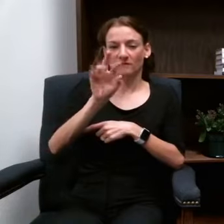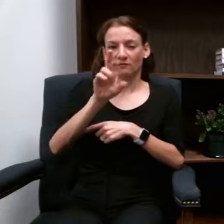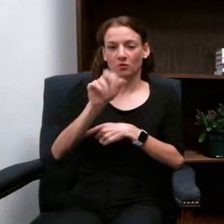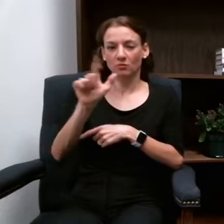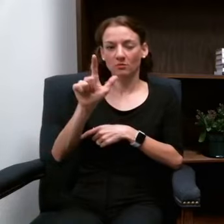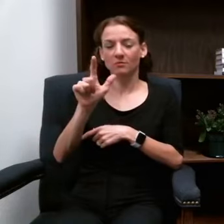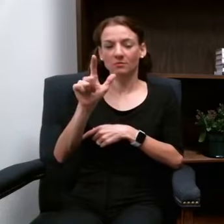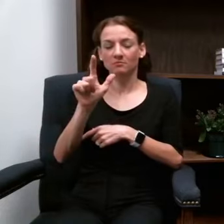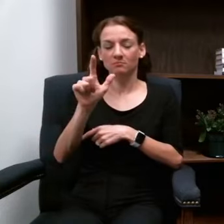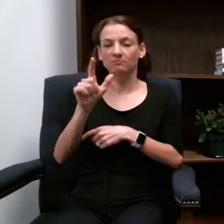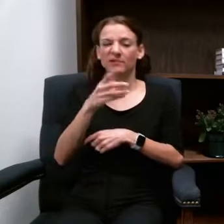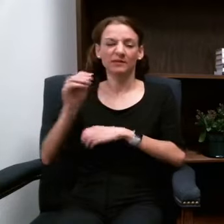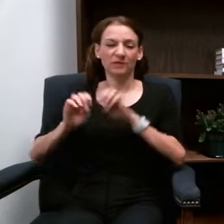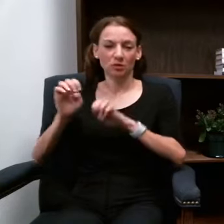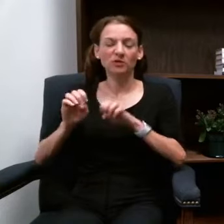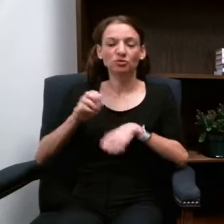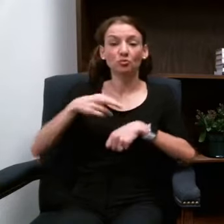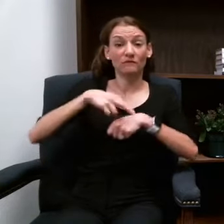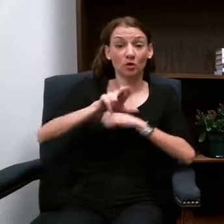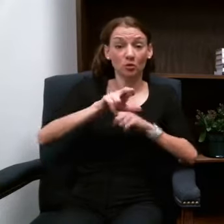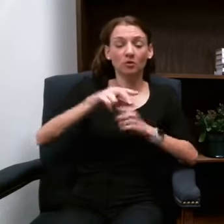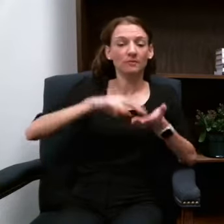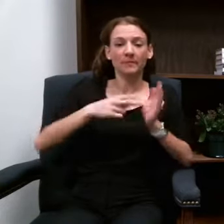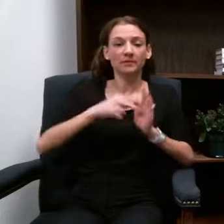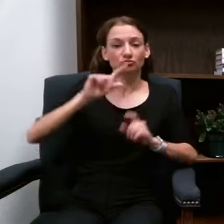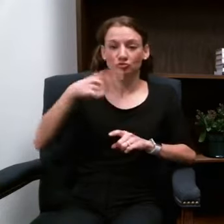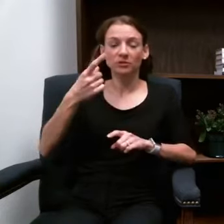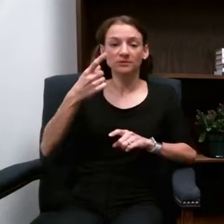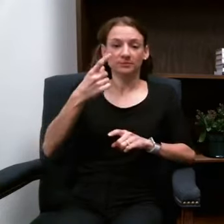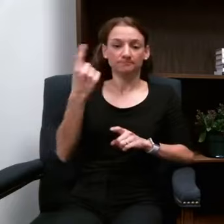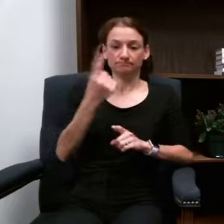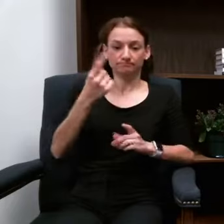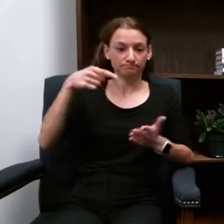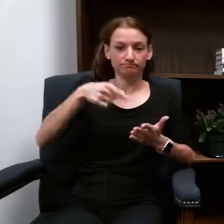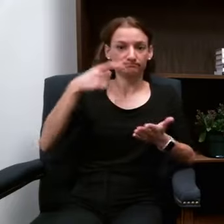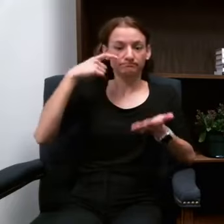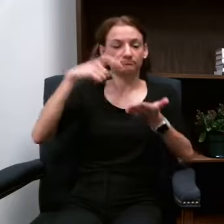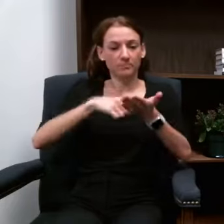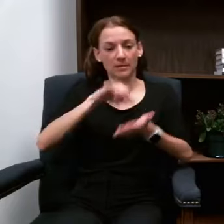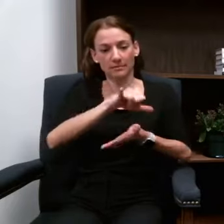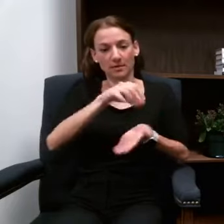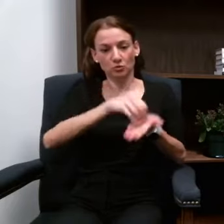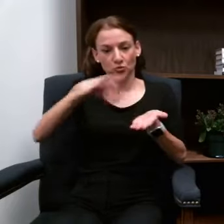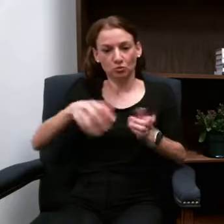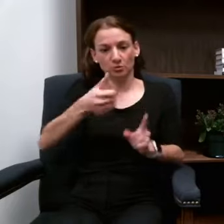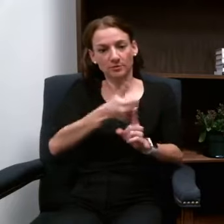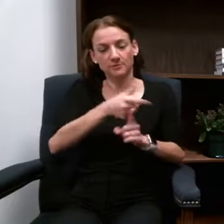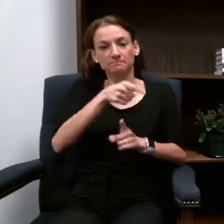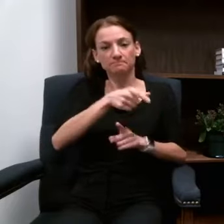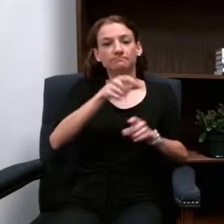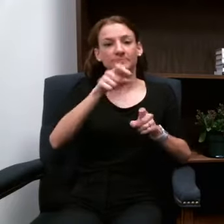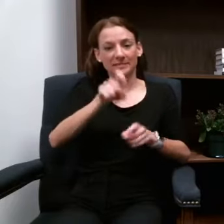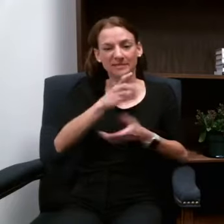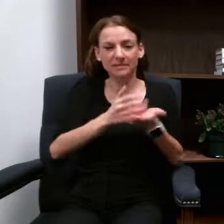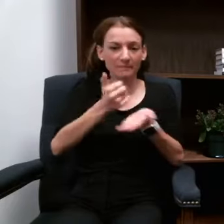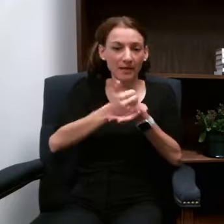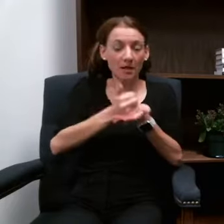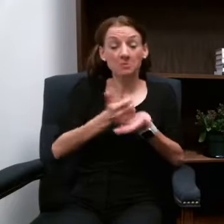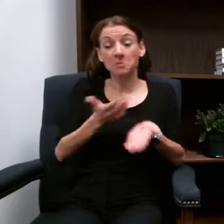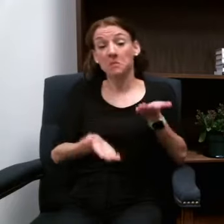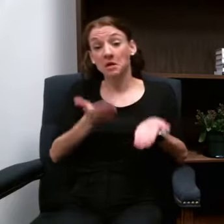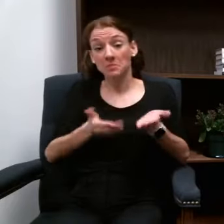evaluation. A referral is just simply the acknowledgement and identification of a particular student that he or she needs some help or might